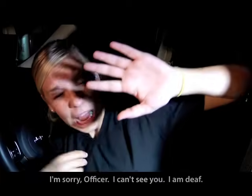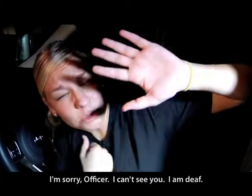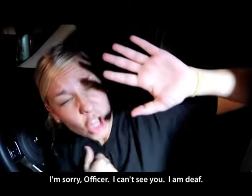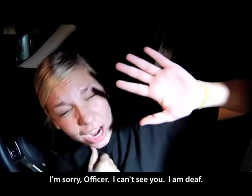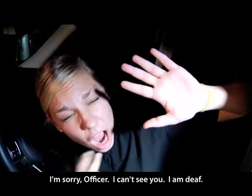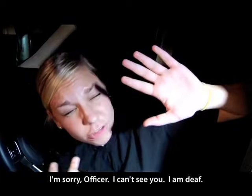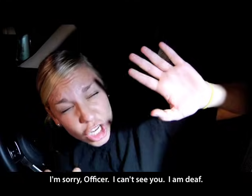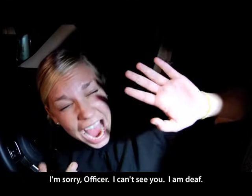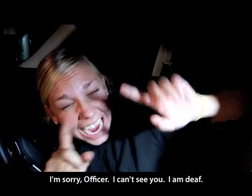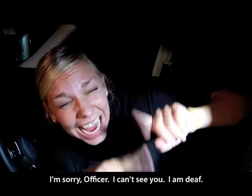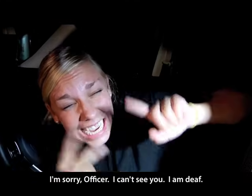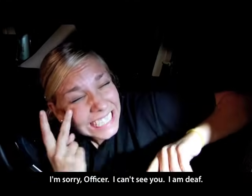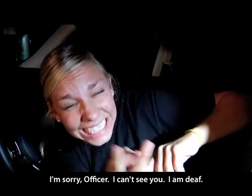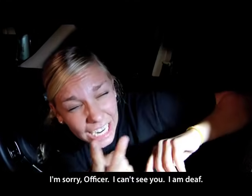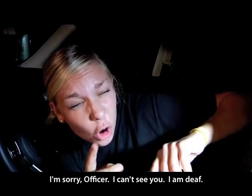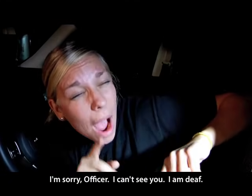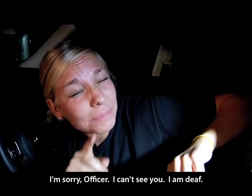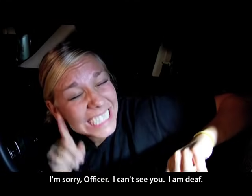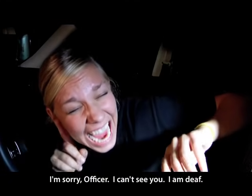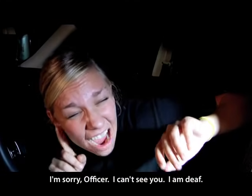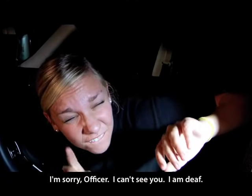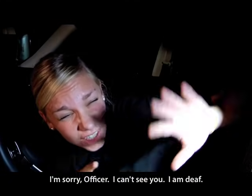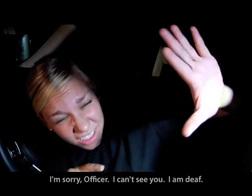I'm sorry, officer. I can't see you. I'm deaf.